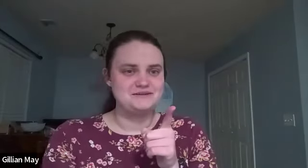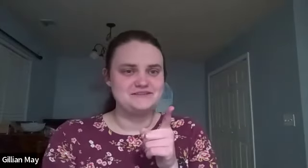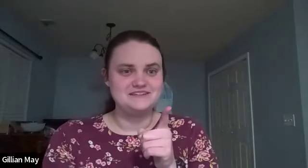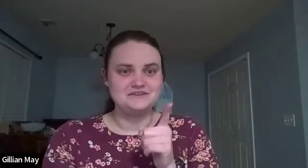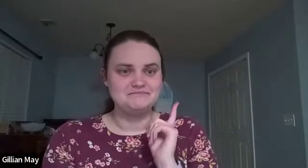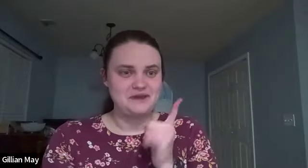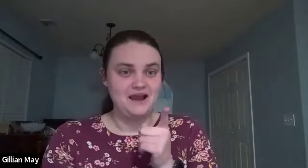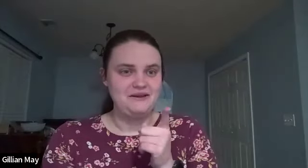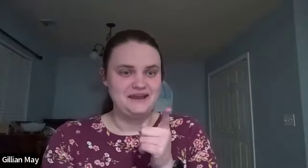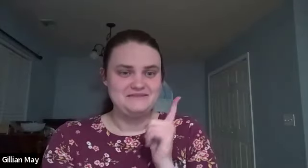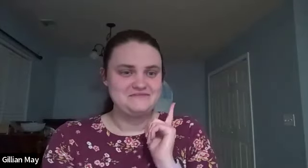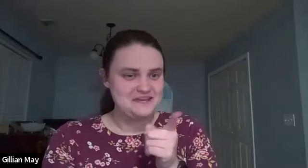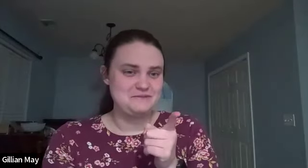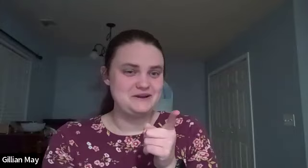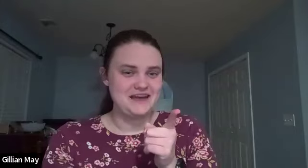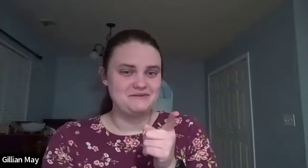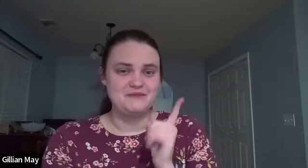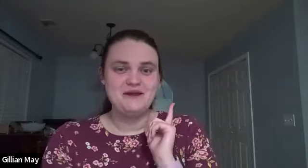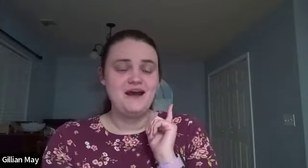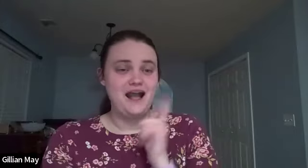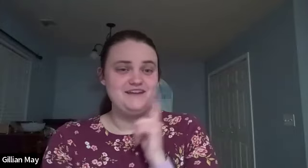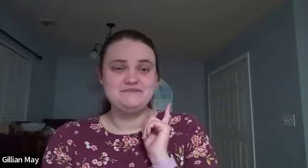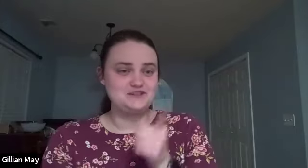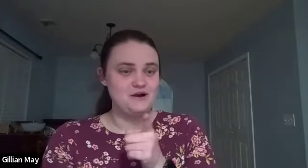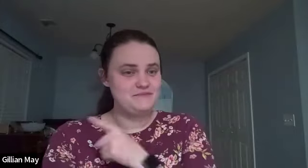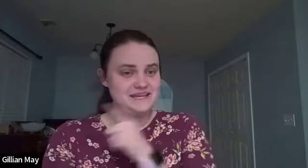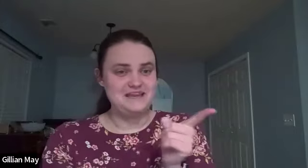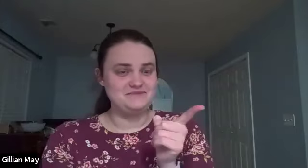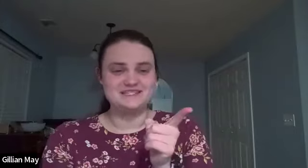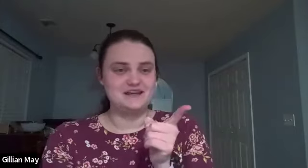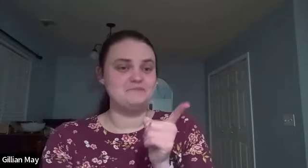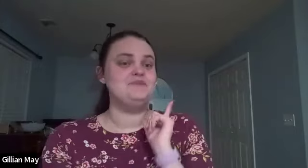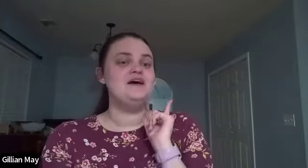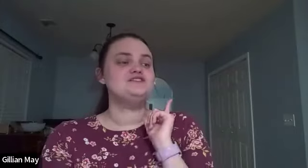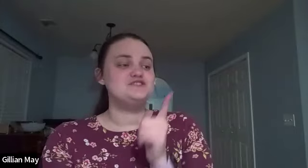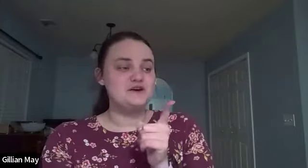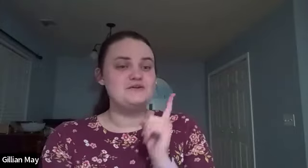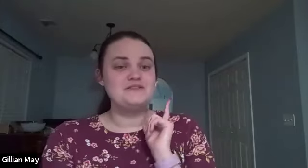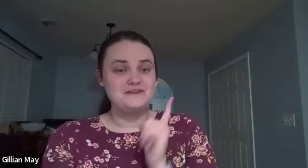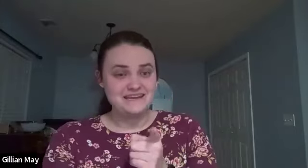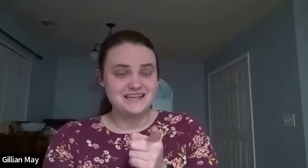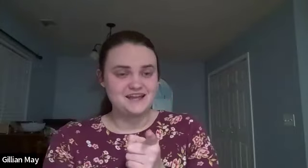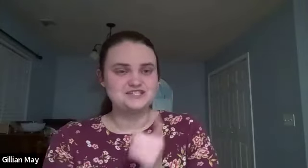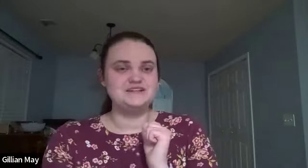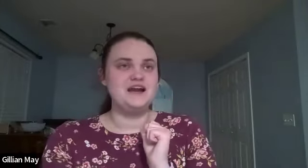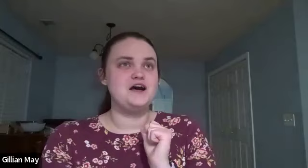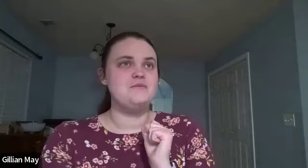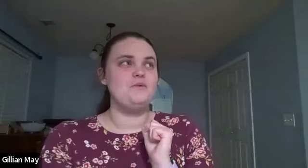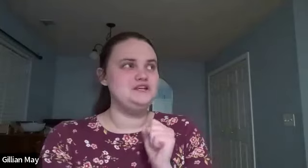about this either. Okay. Thank you for bringing that one up. I have been so off my game this time. So there is actually, when you